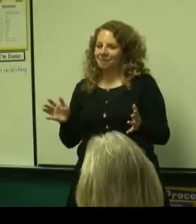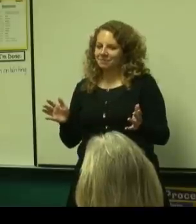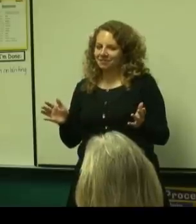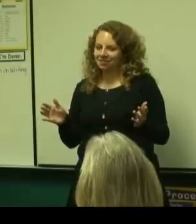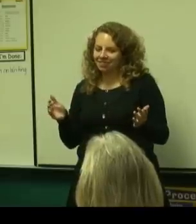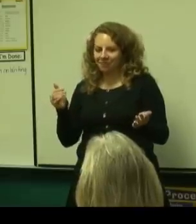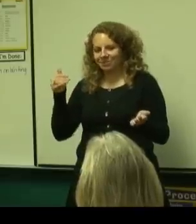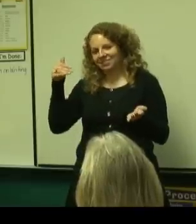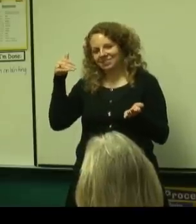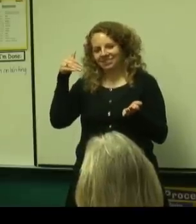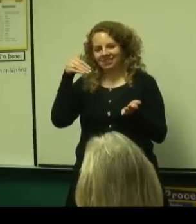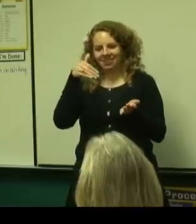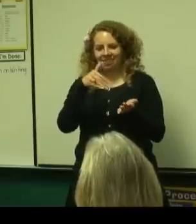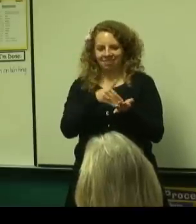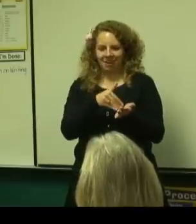except 1,000. 1,000.